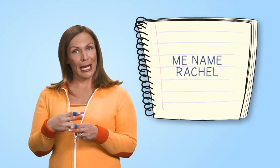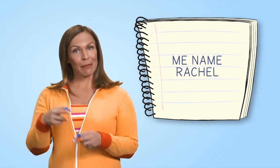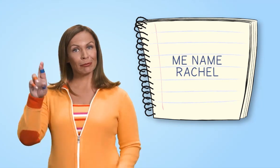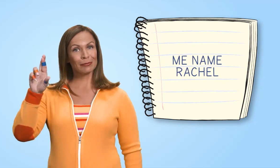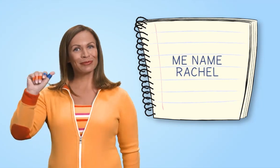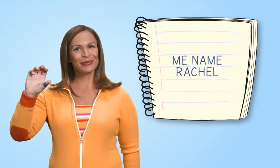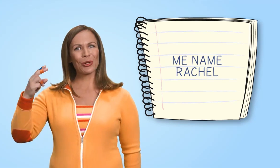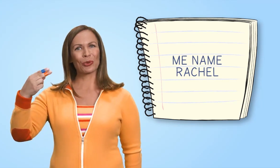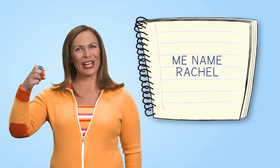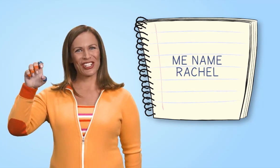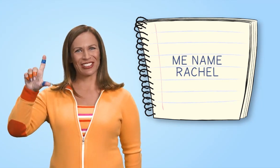name Rachel.